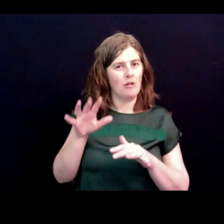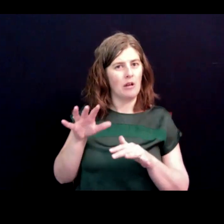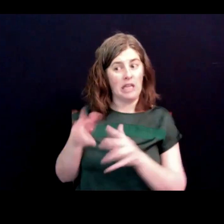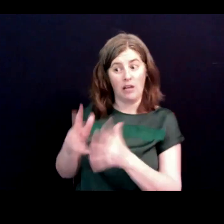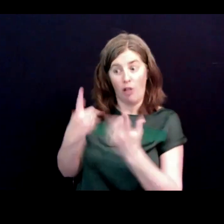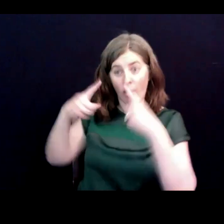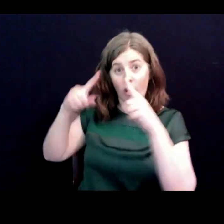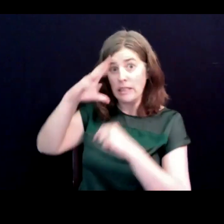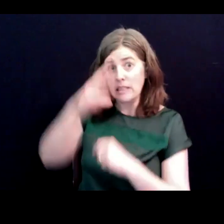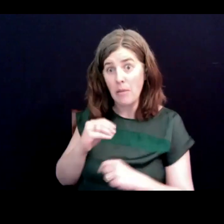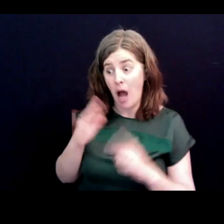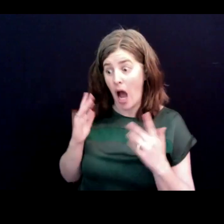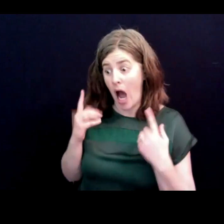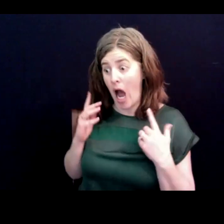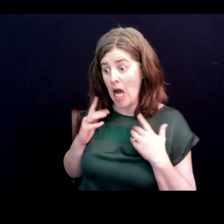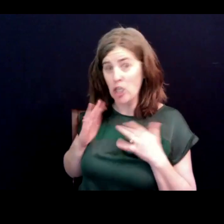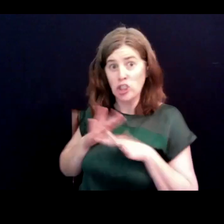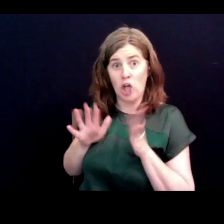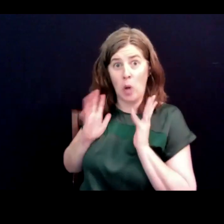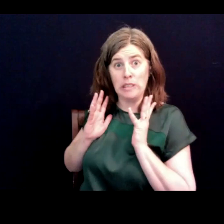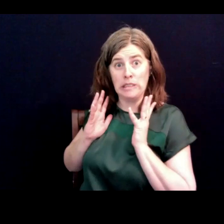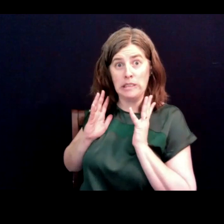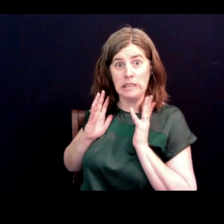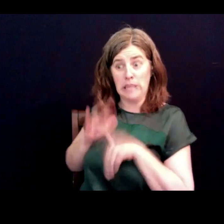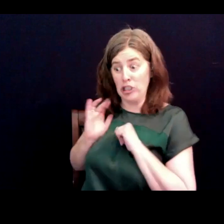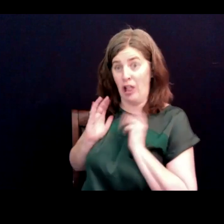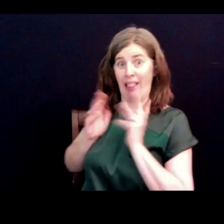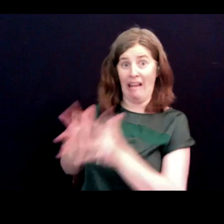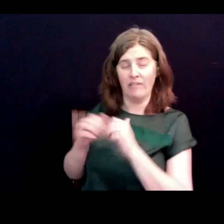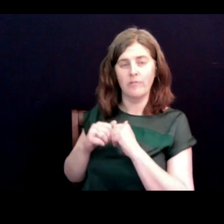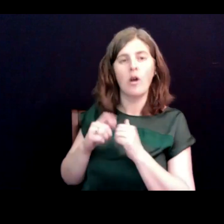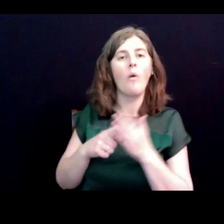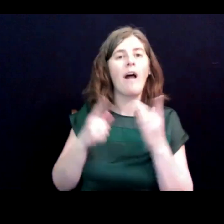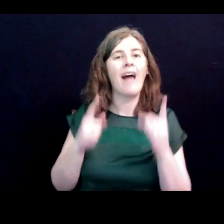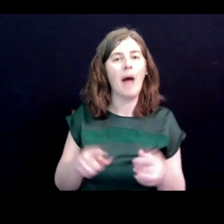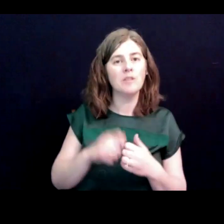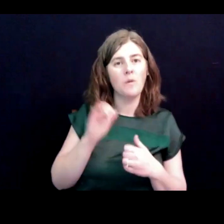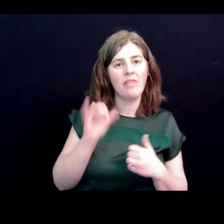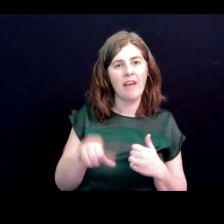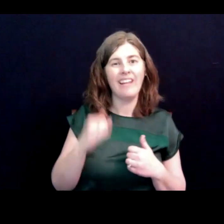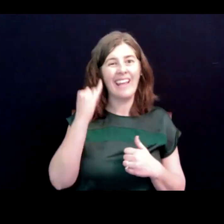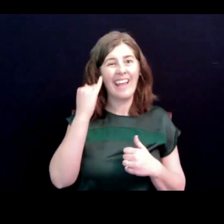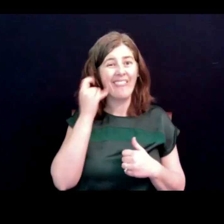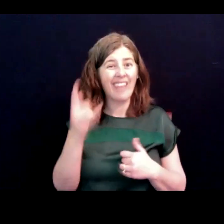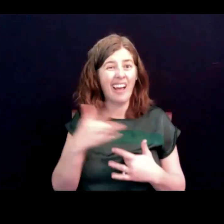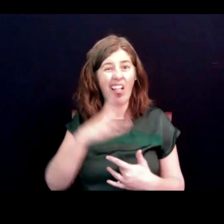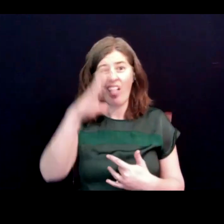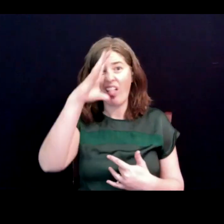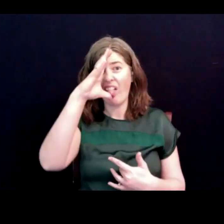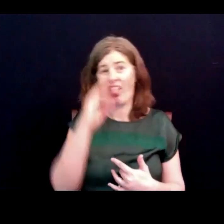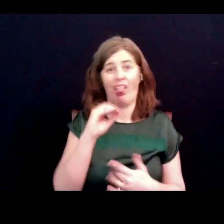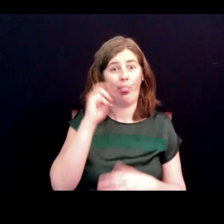where it's like, they're asleep. Don't touch them. And so here's what happens then, right? If they fall asleep wherever they